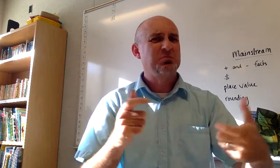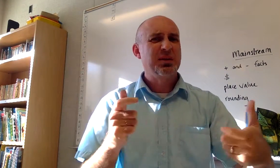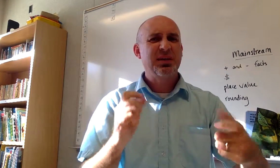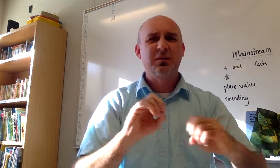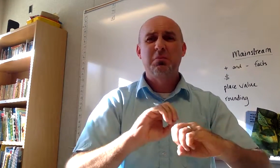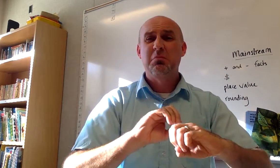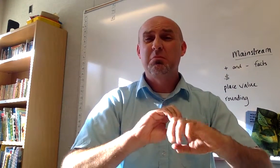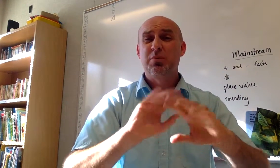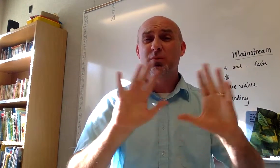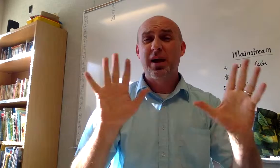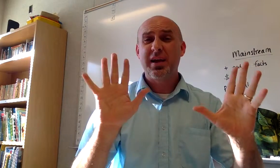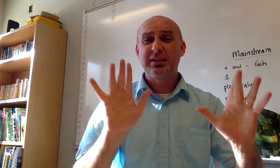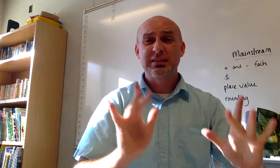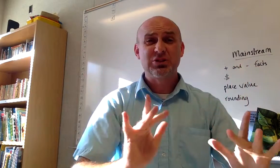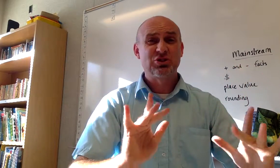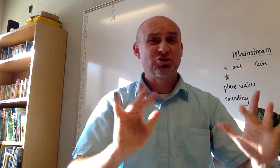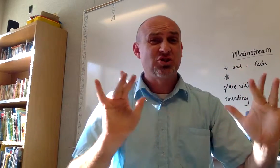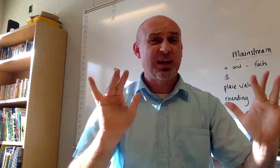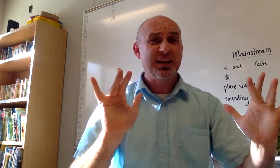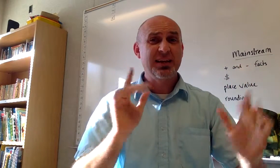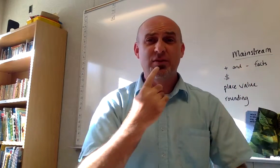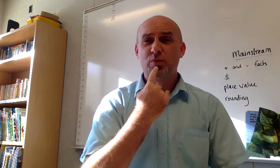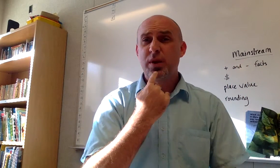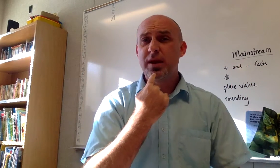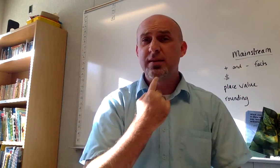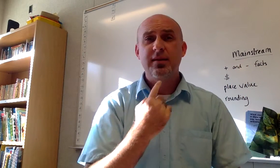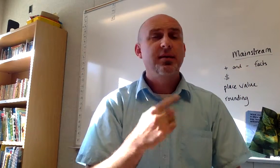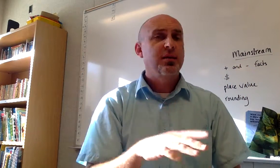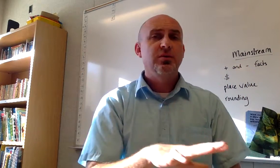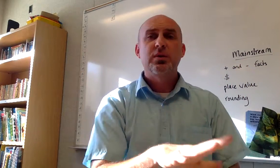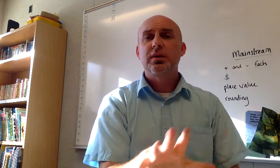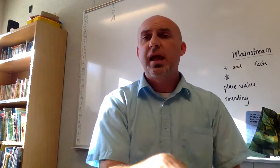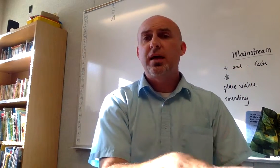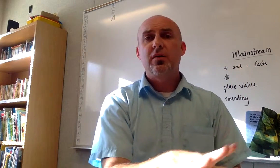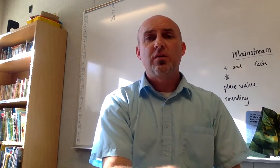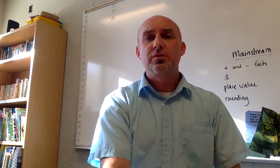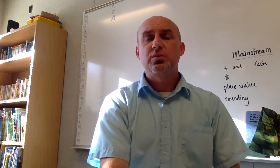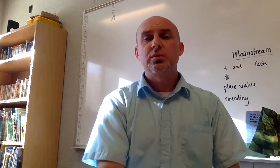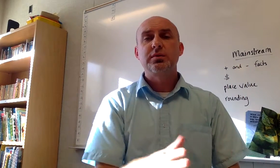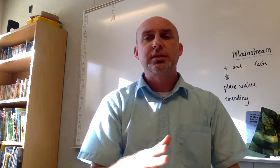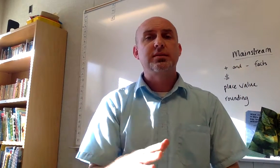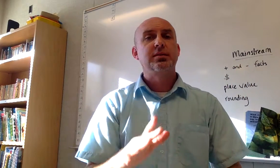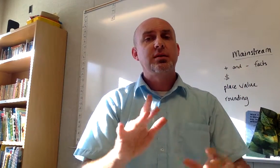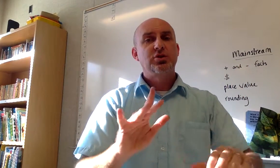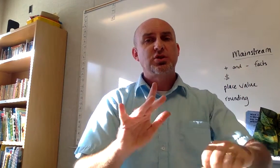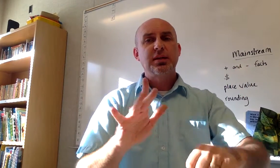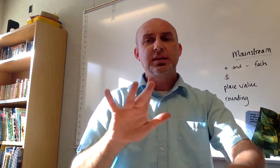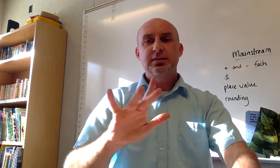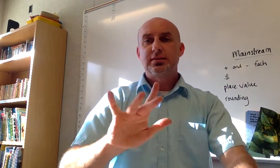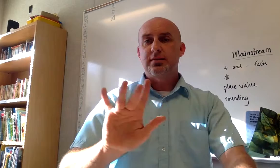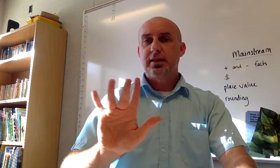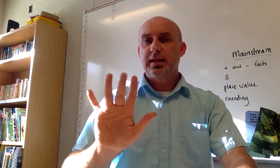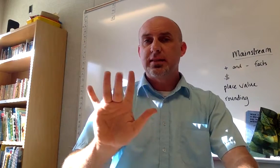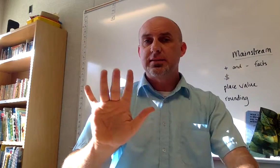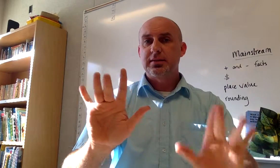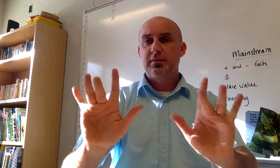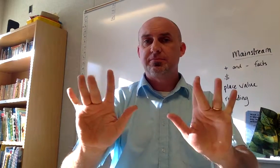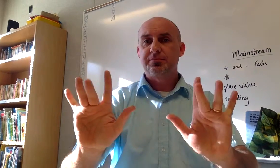big, bright, shiny, red. You can add all those words in. Shiny is like this